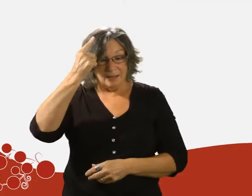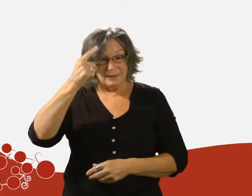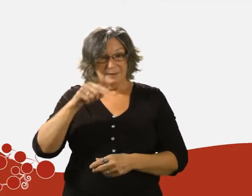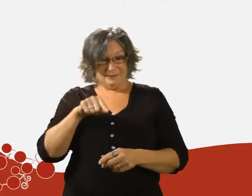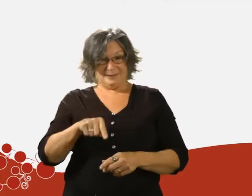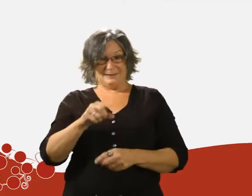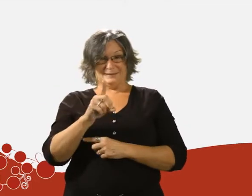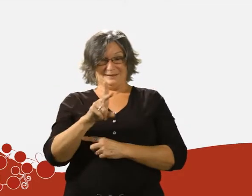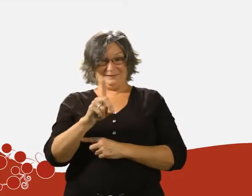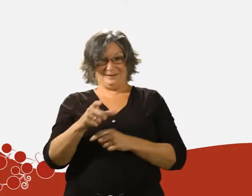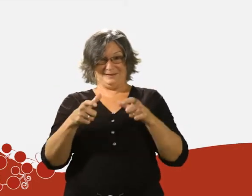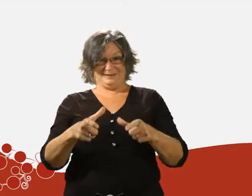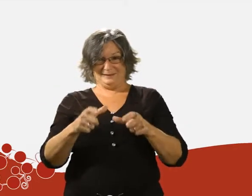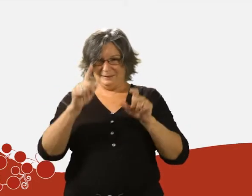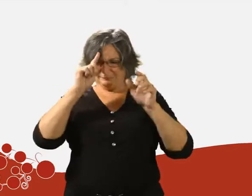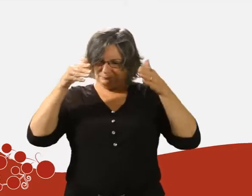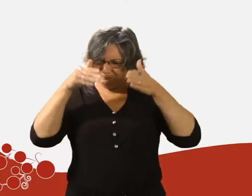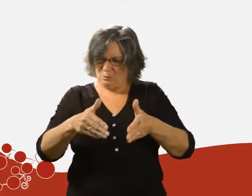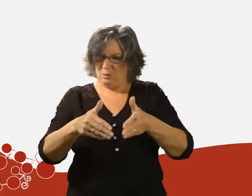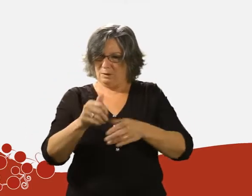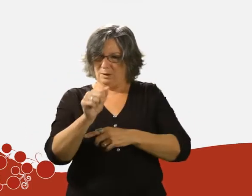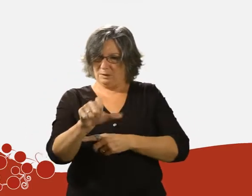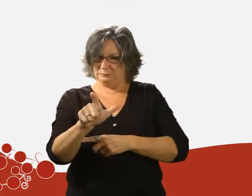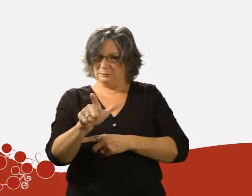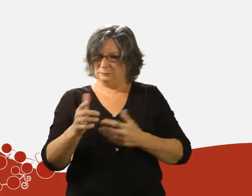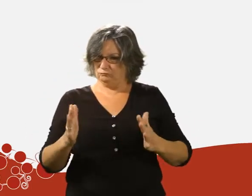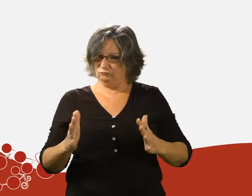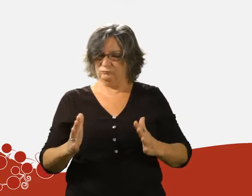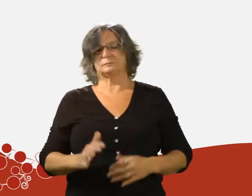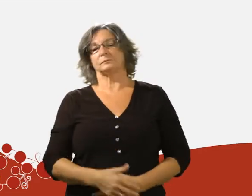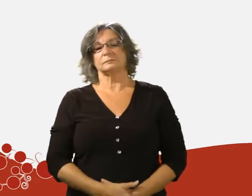On this DVD, we're just going to focus on ASL.